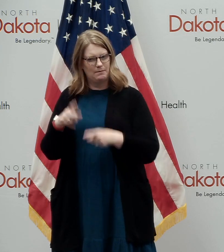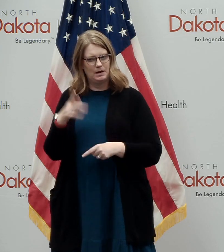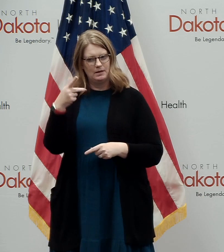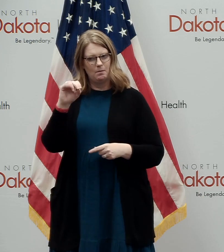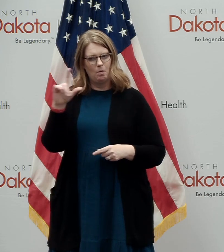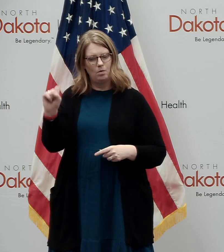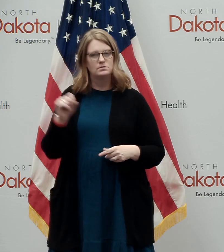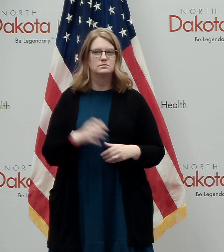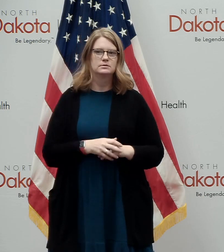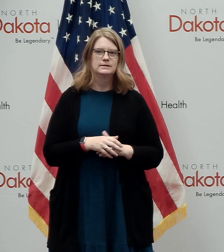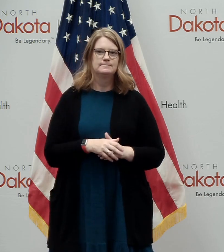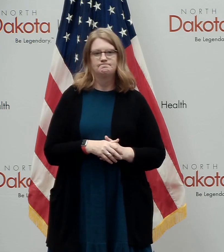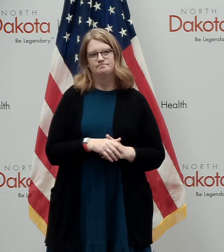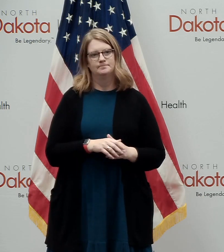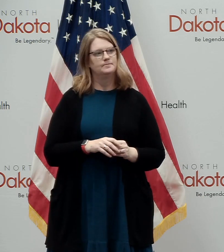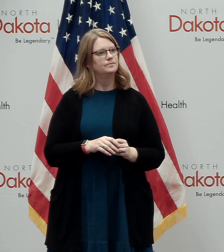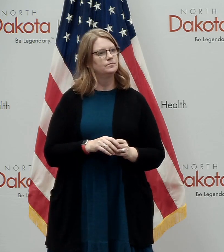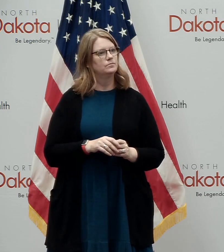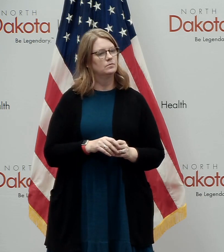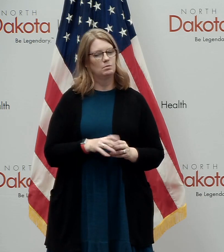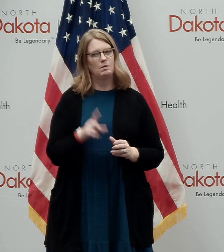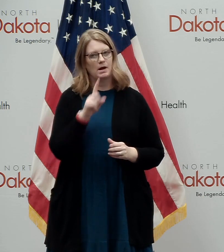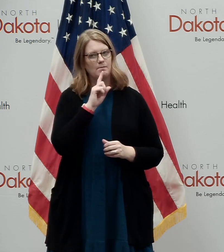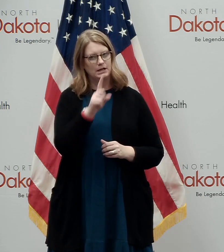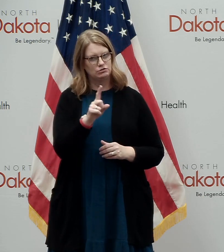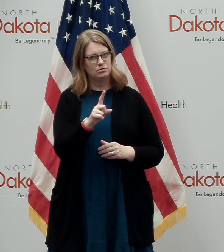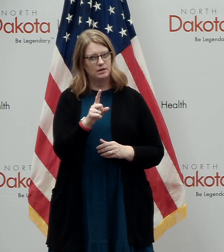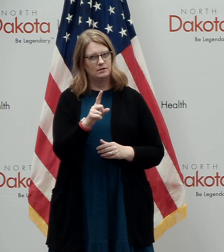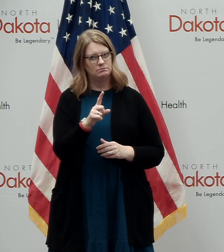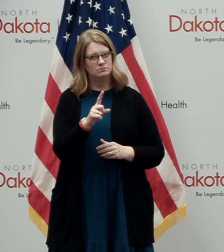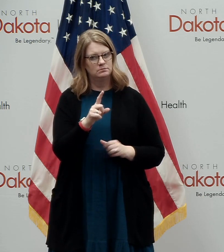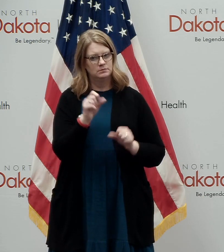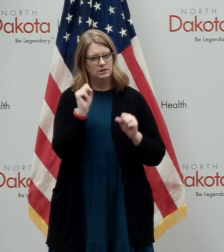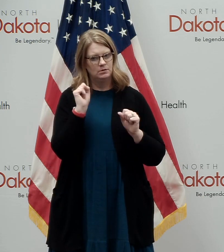anyway, we want to make sure it's covered.